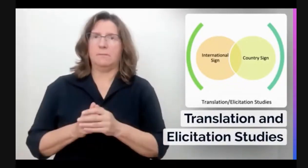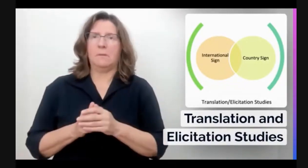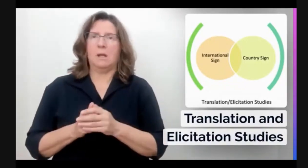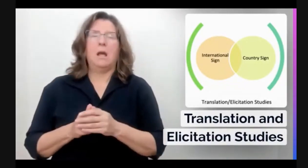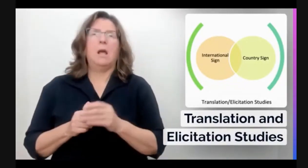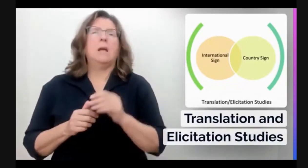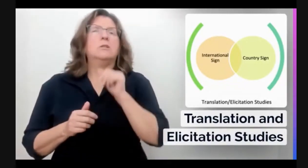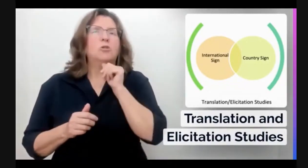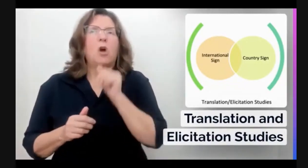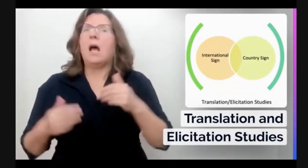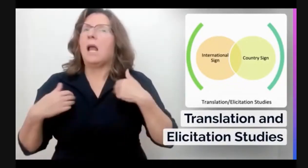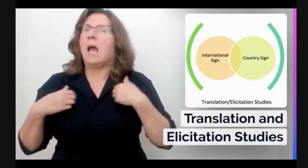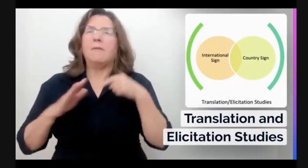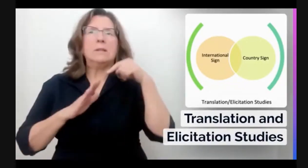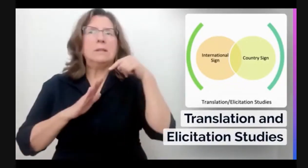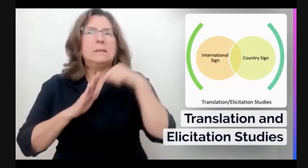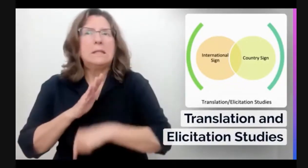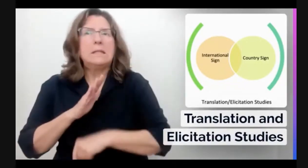was developed.